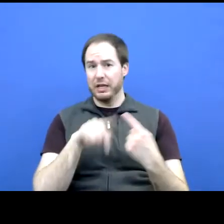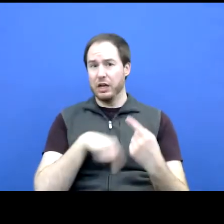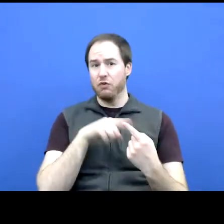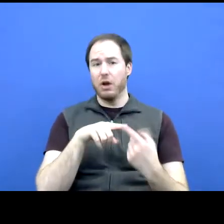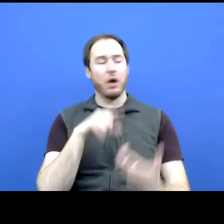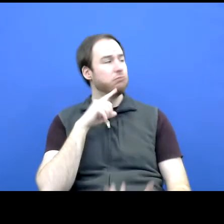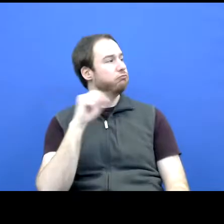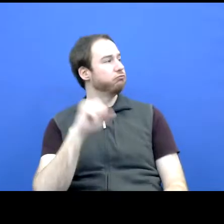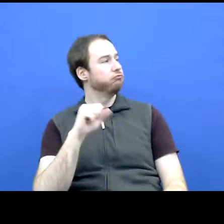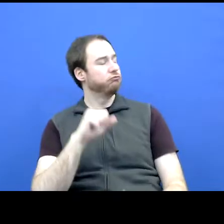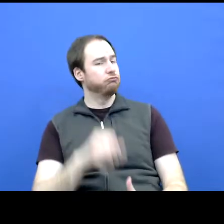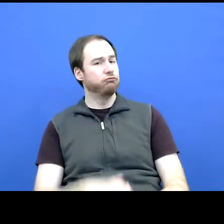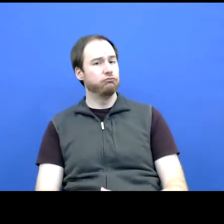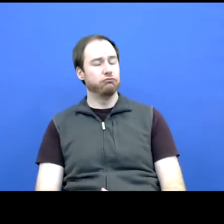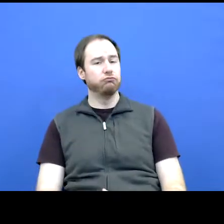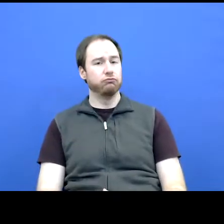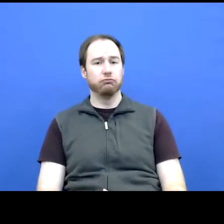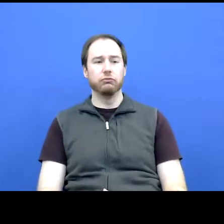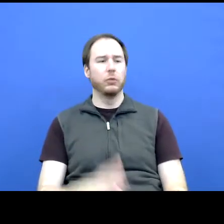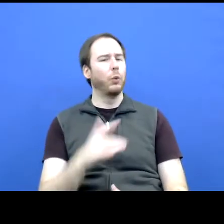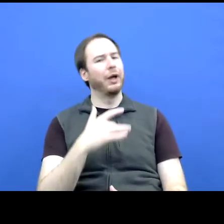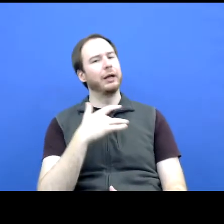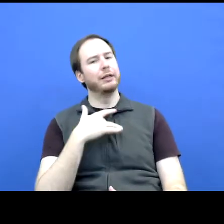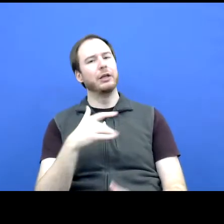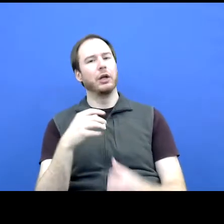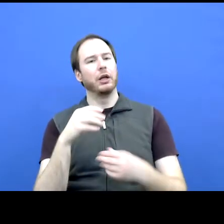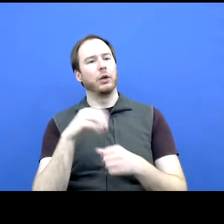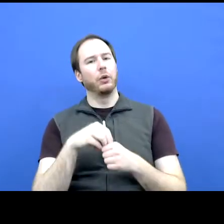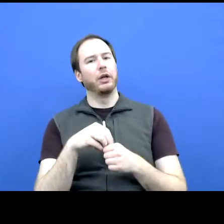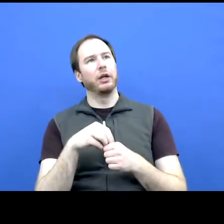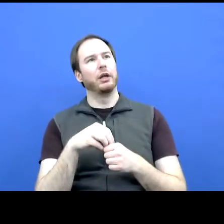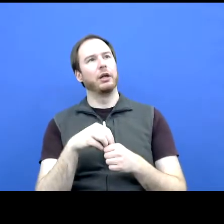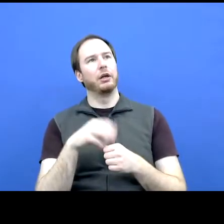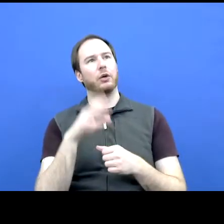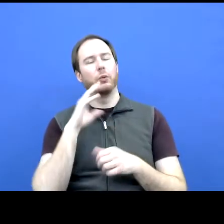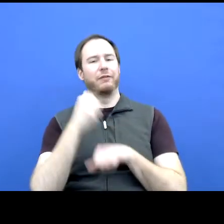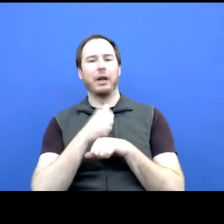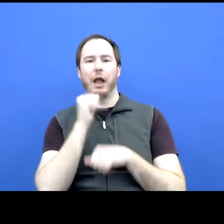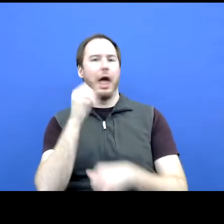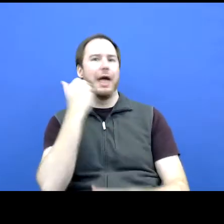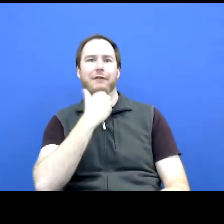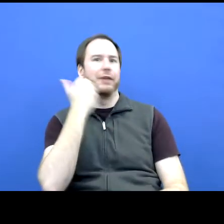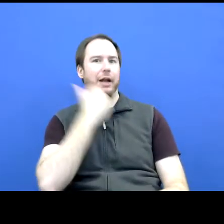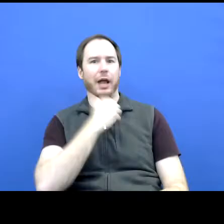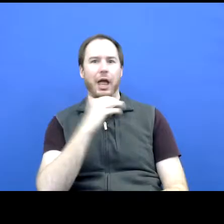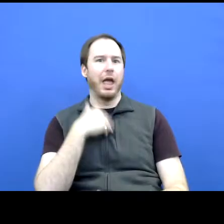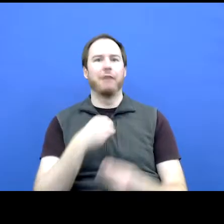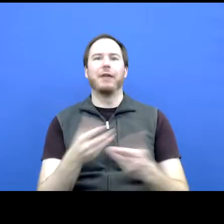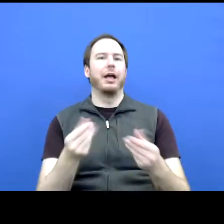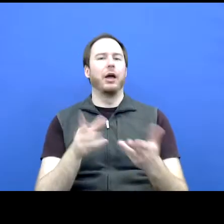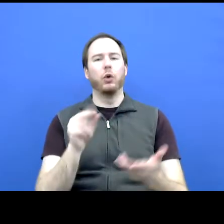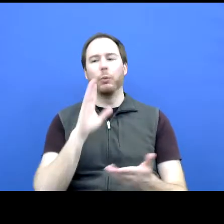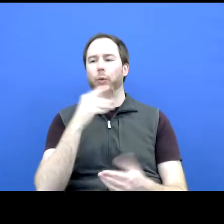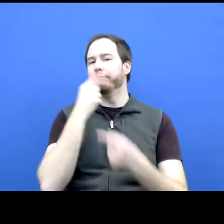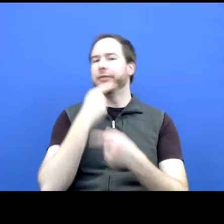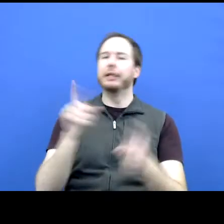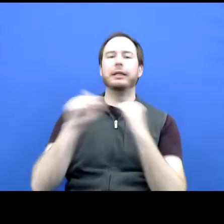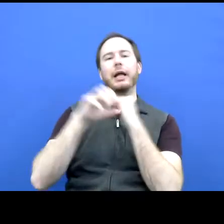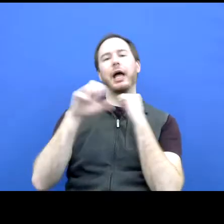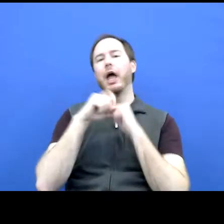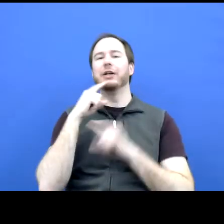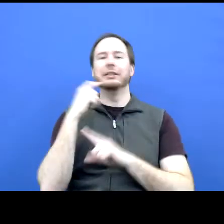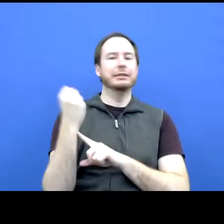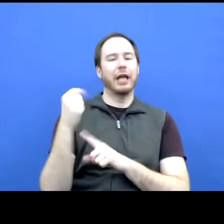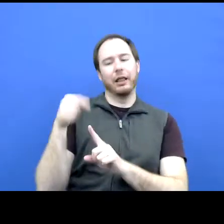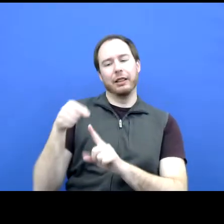Yes. Okay. All right. Usually at events, it won't just be come in every single day and there's something, Yeah. but it'll be this Saturday, we're sampling this,